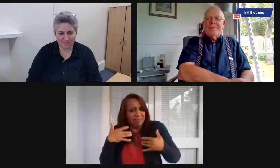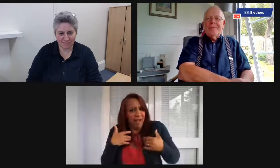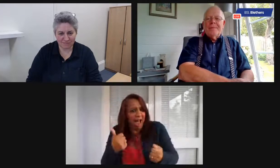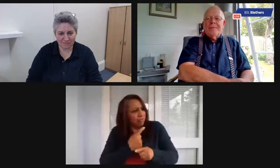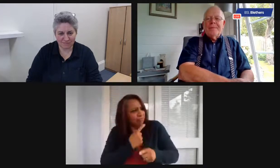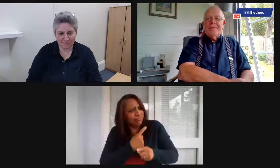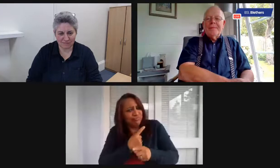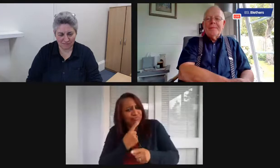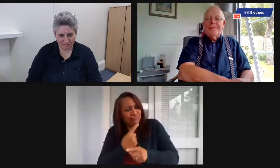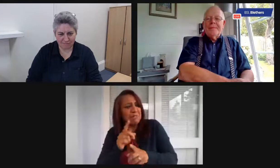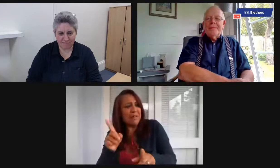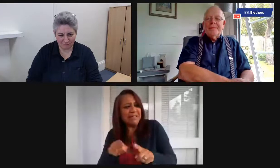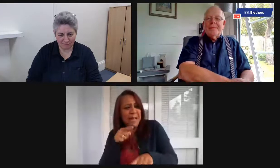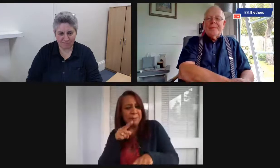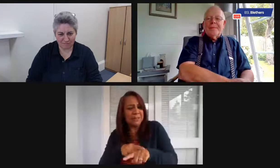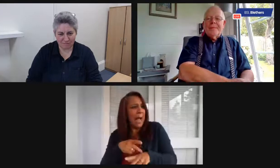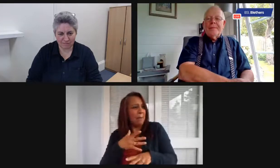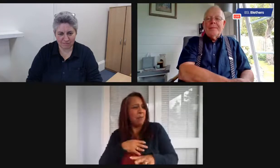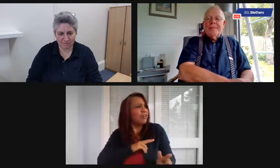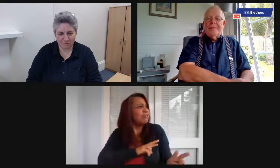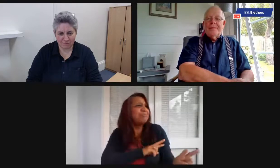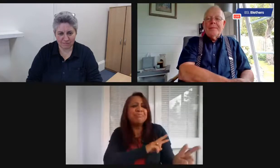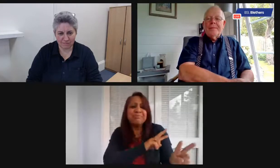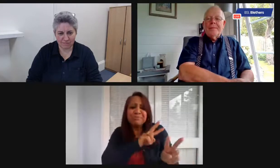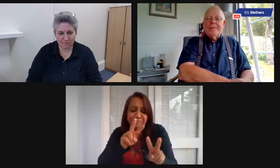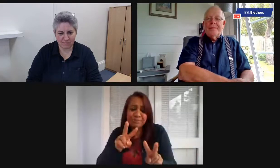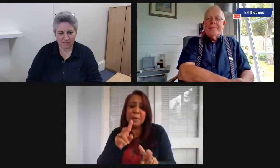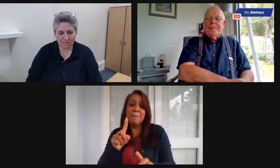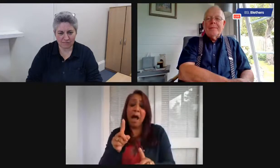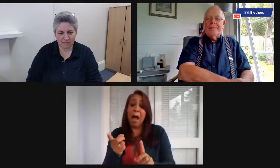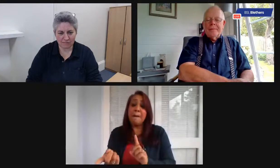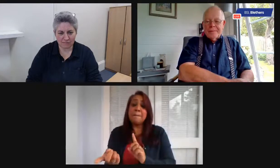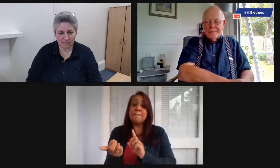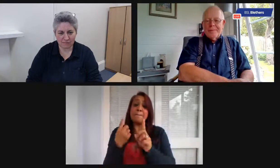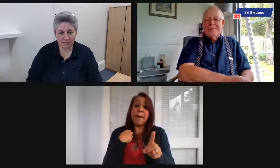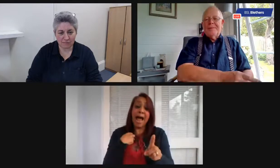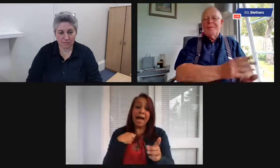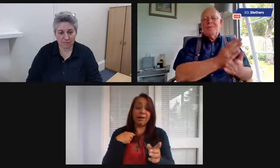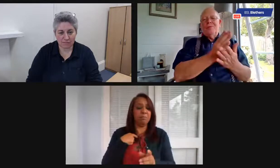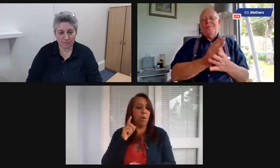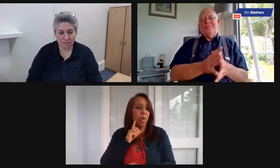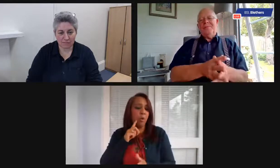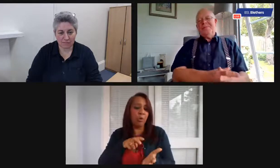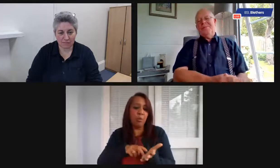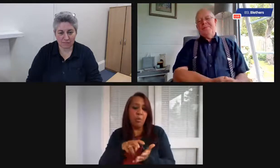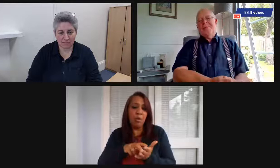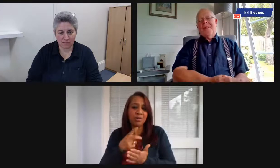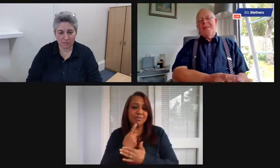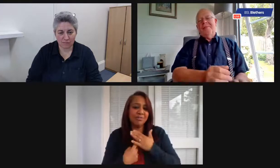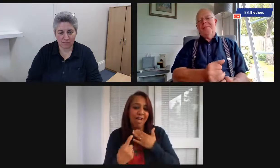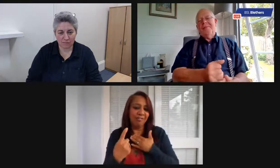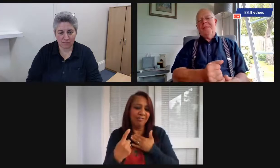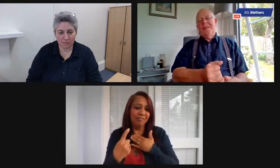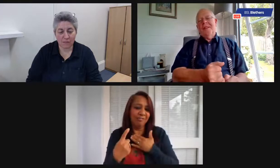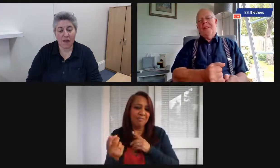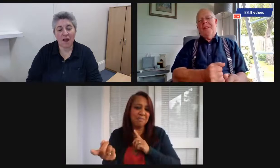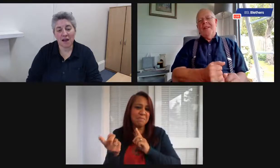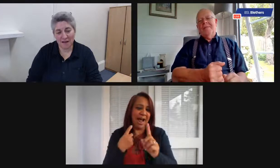for so long, all the deaf people wanted to chat to each other. So we did this walk and really didn't see anything about other than other people's faces.